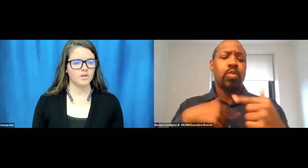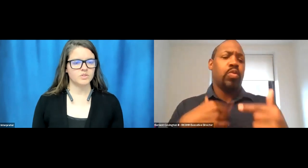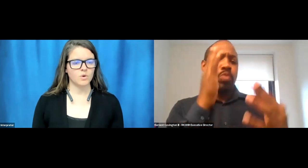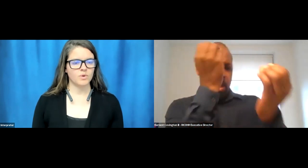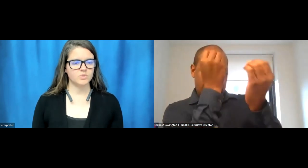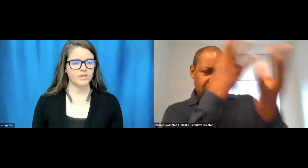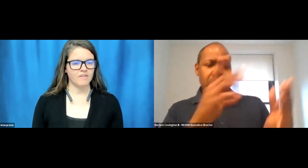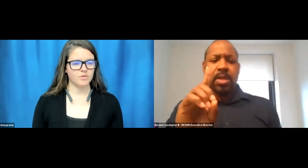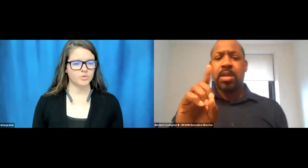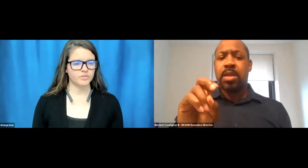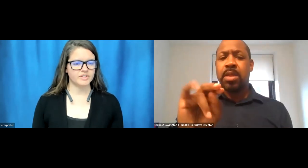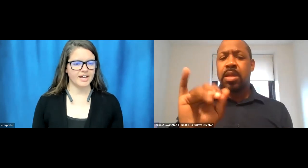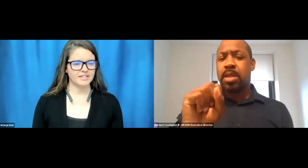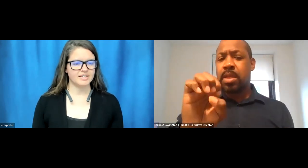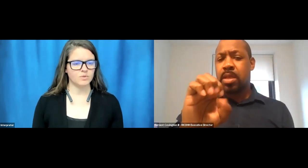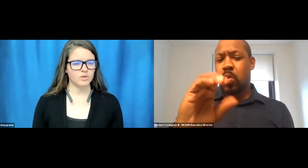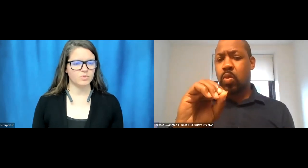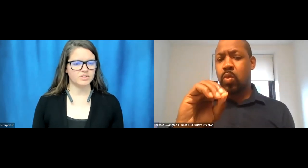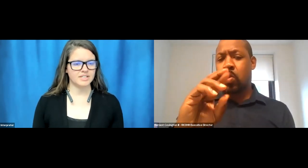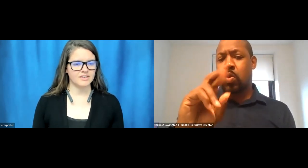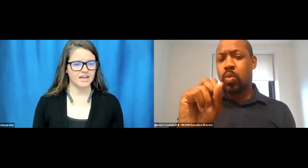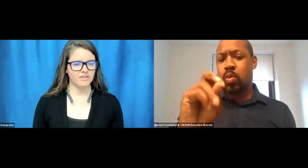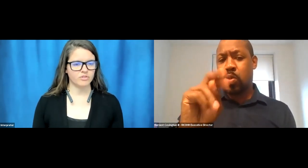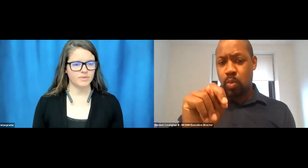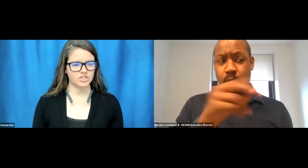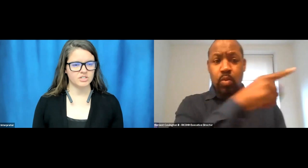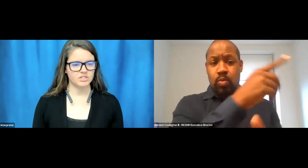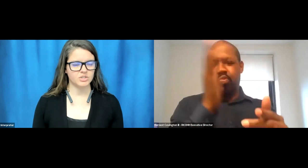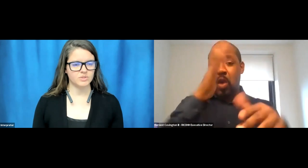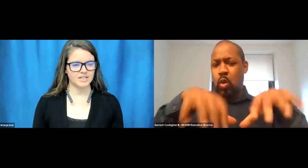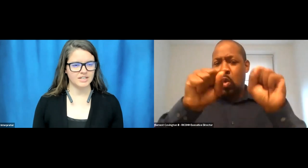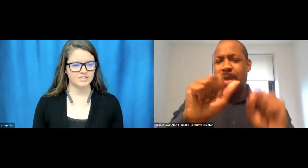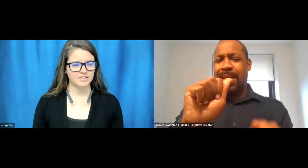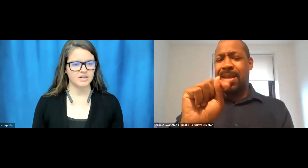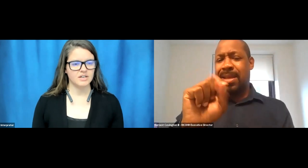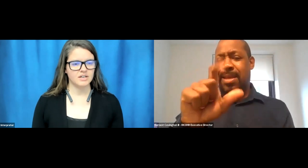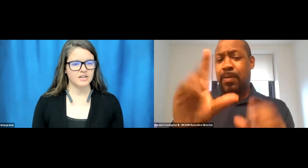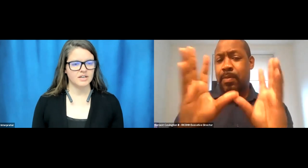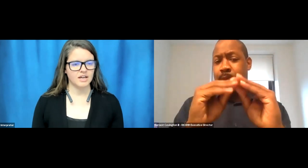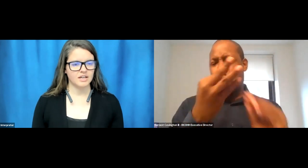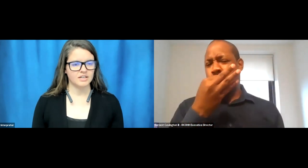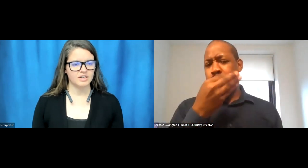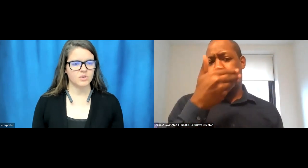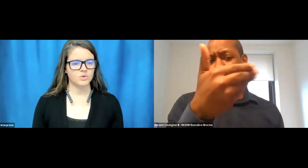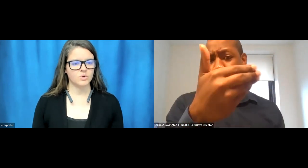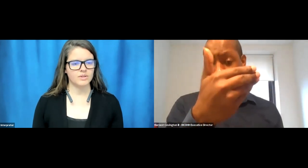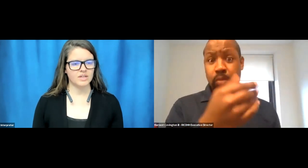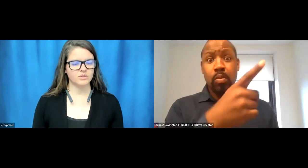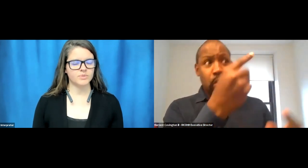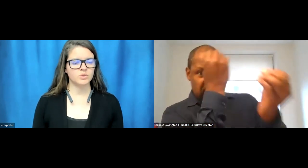So once we have approved that, then we will send that information to Denise, who they'll soon